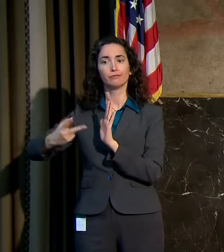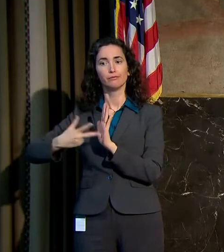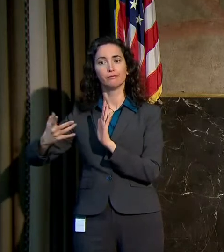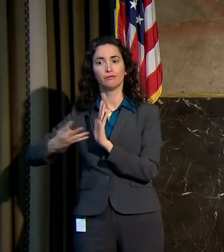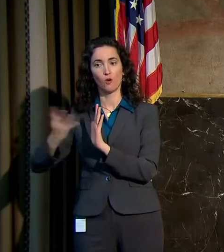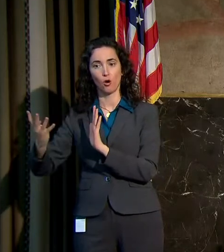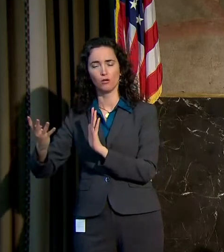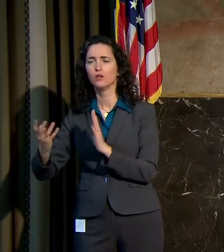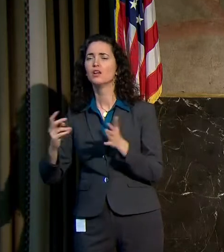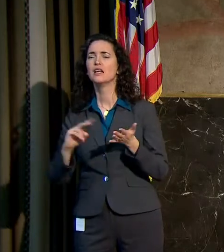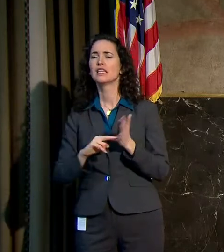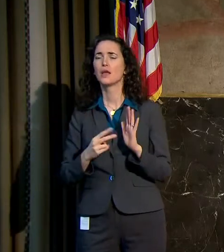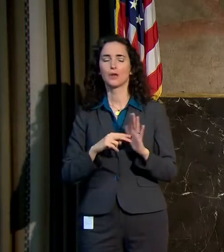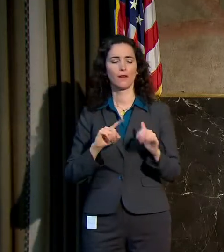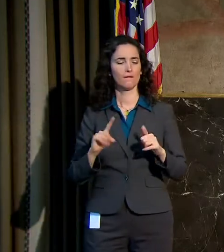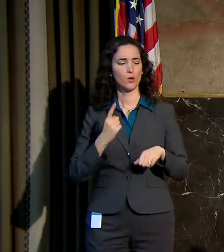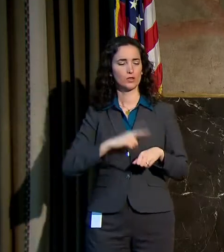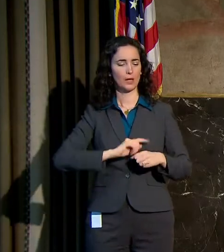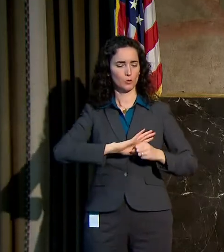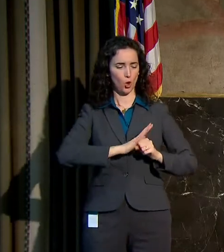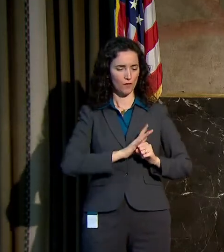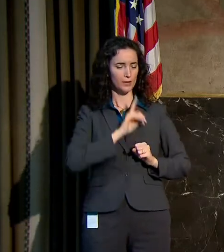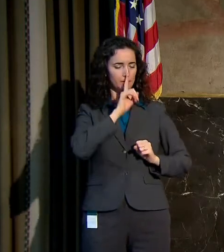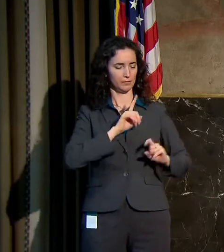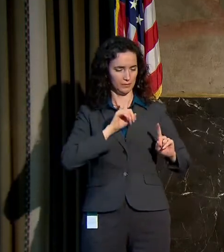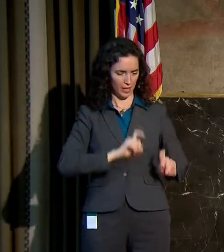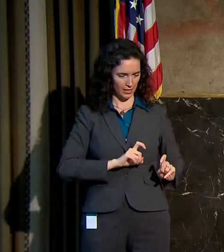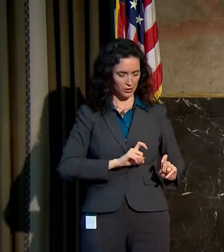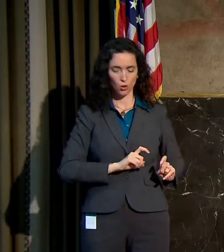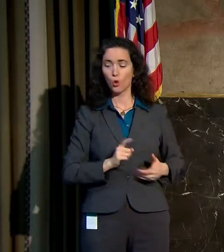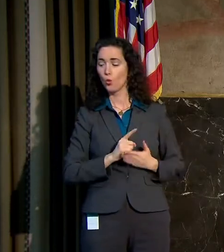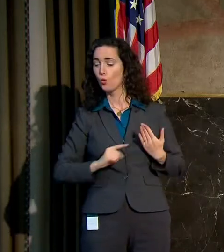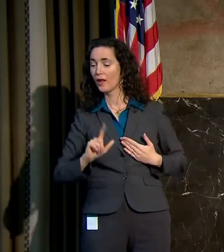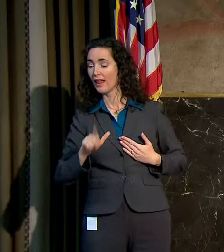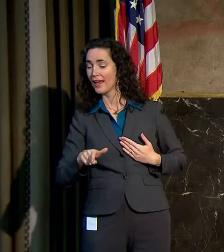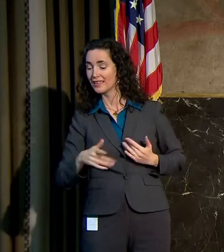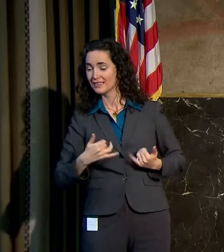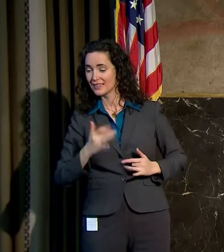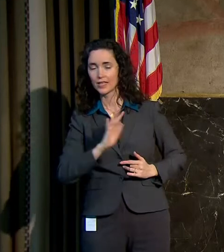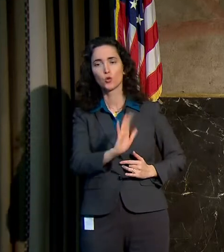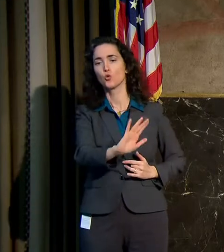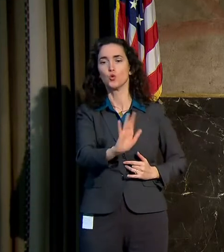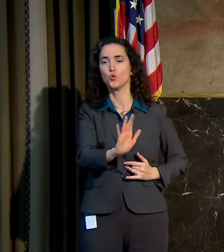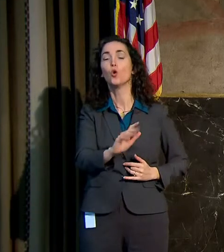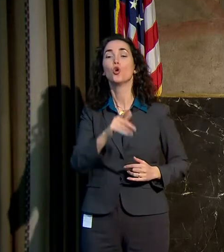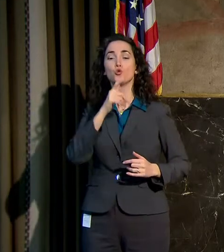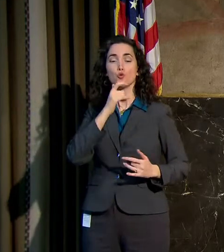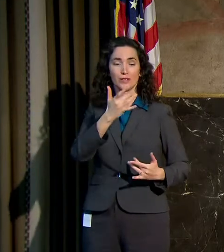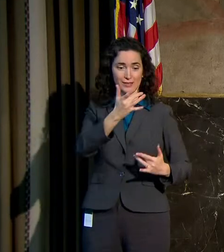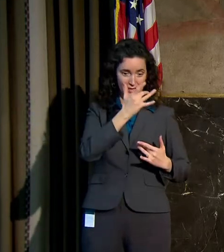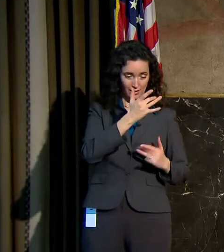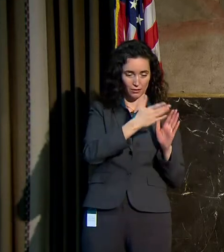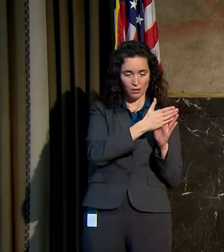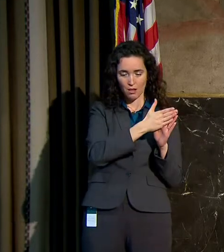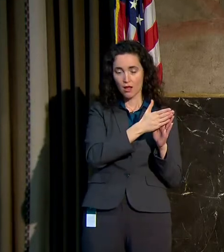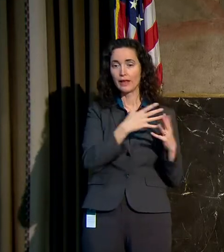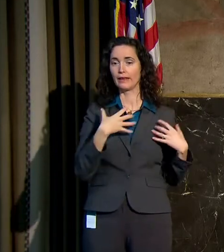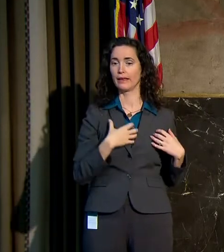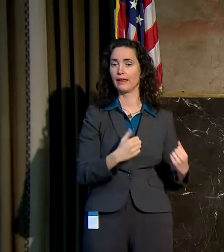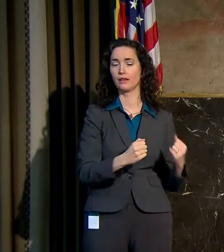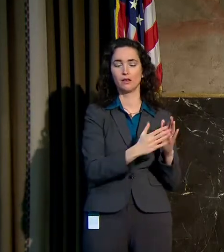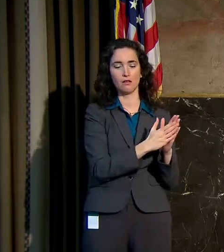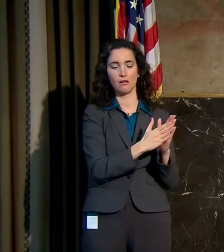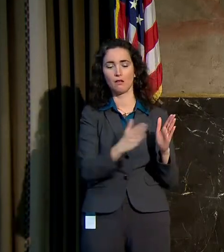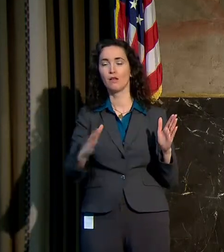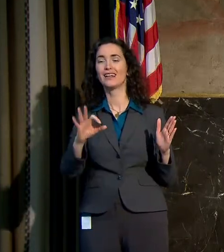between being positive before it's considered a reinfection. I think Dr. Cantor is going to get more into that in just a moment. But